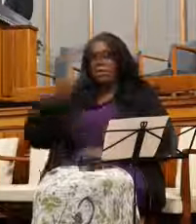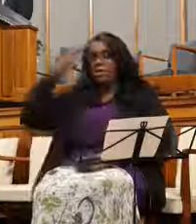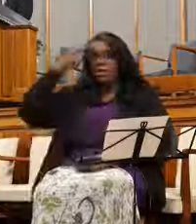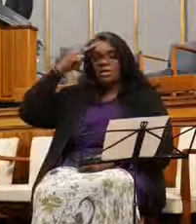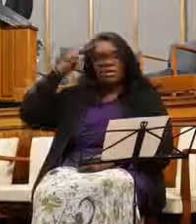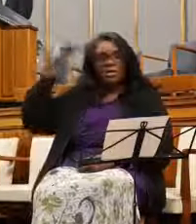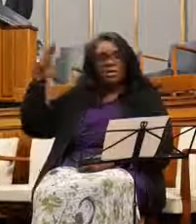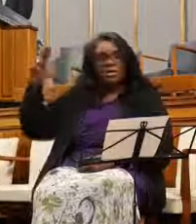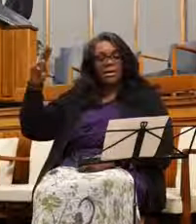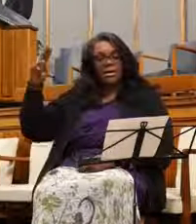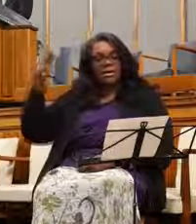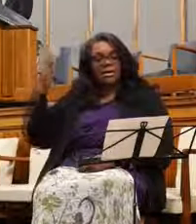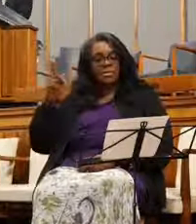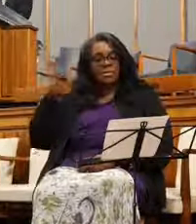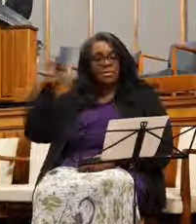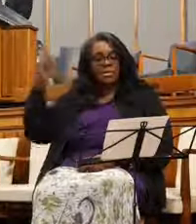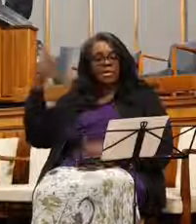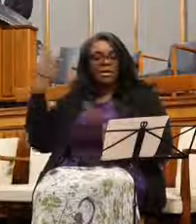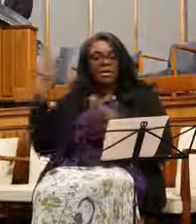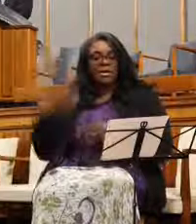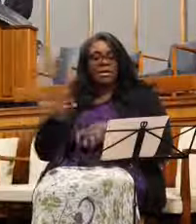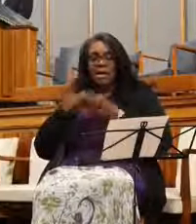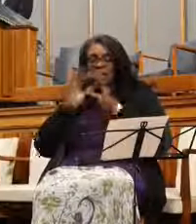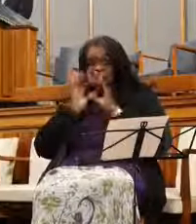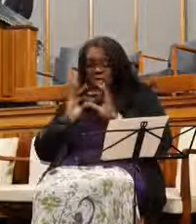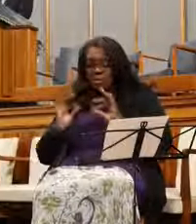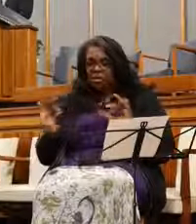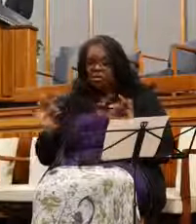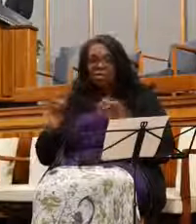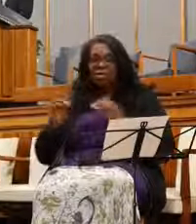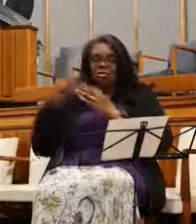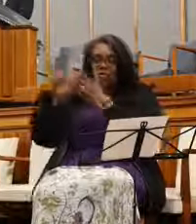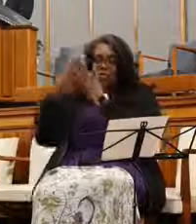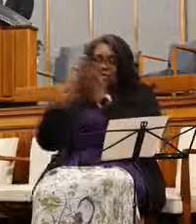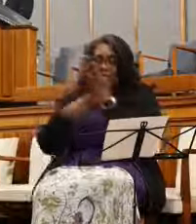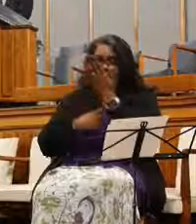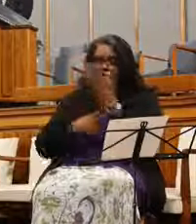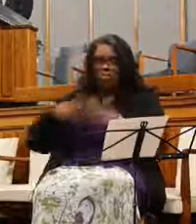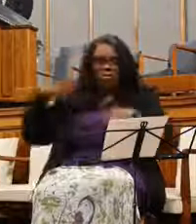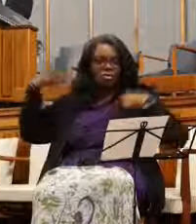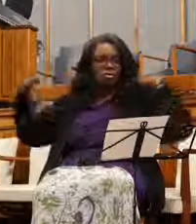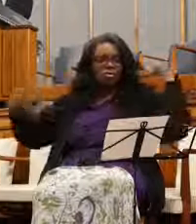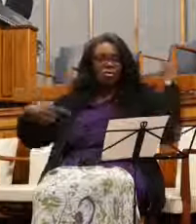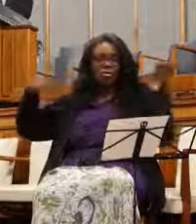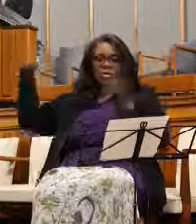Thank you.